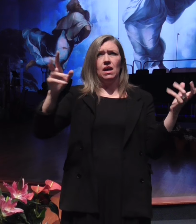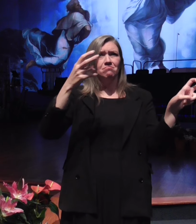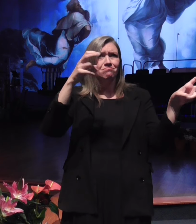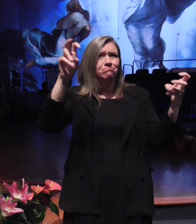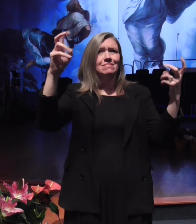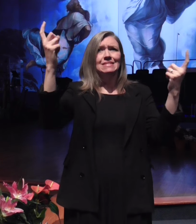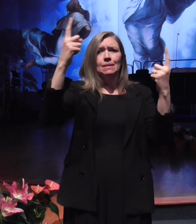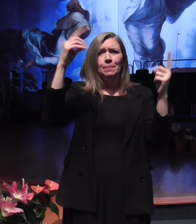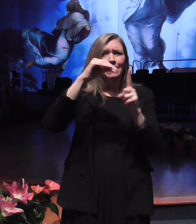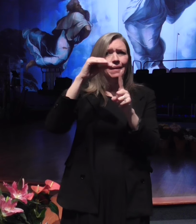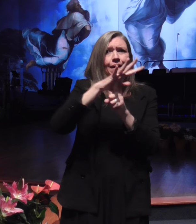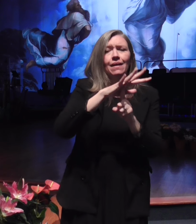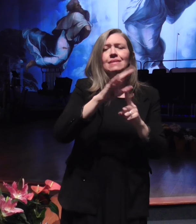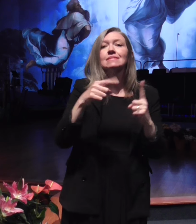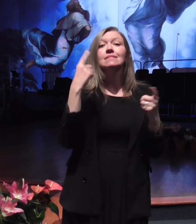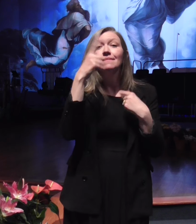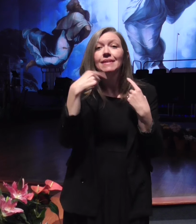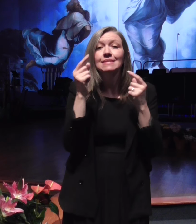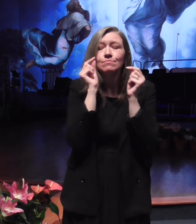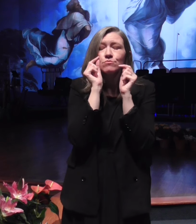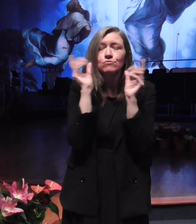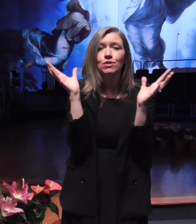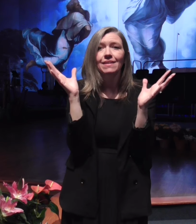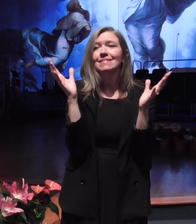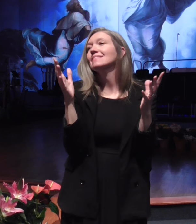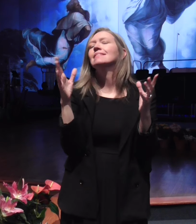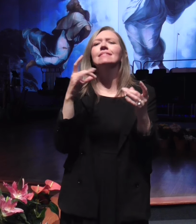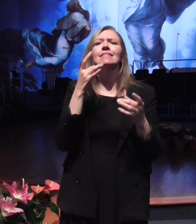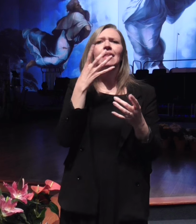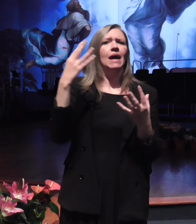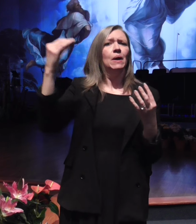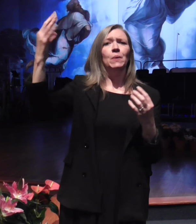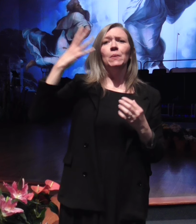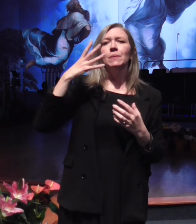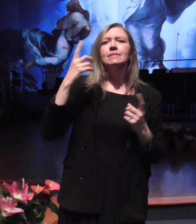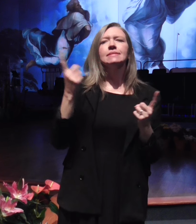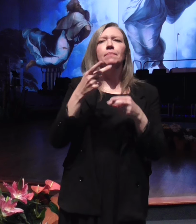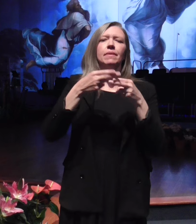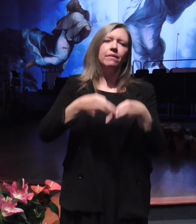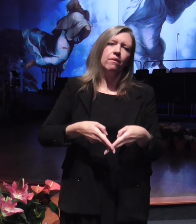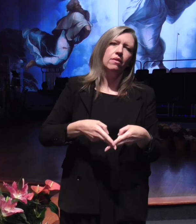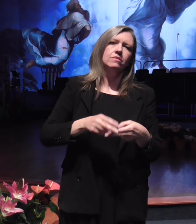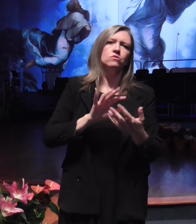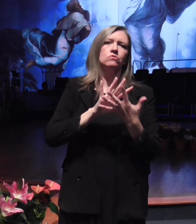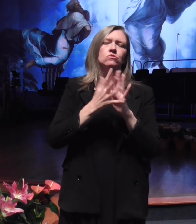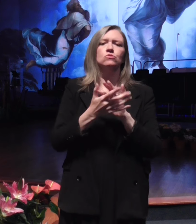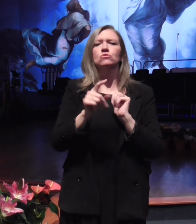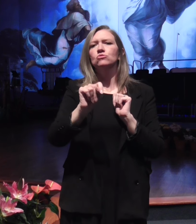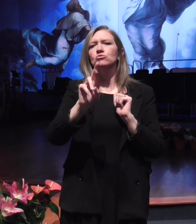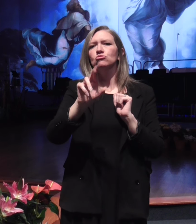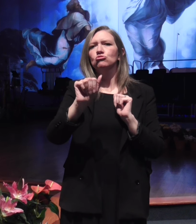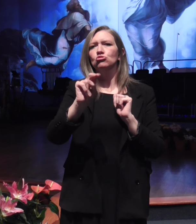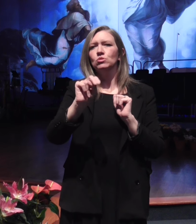becomes bright and filled with light. This is something that has been come to be known or called the